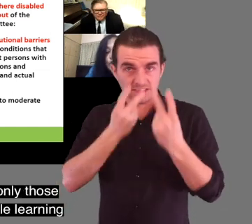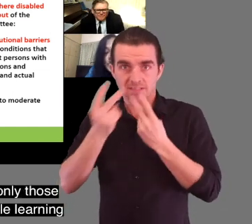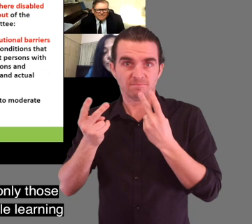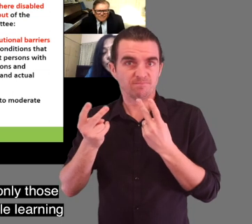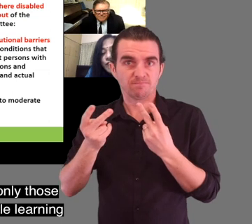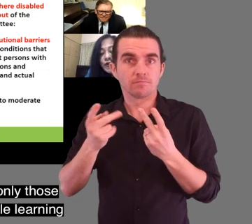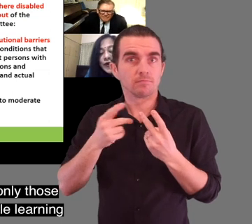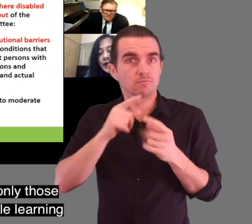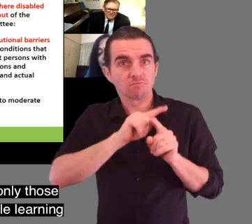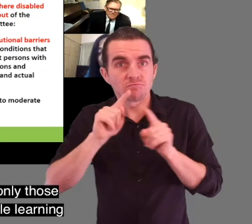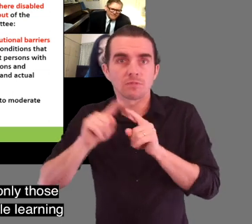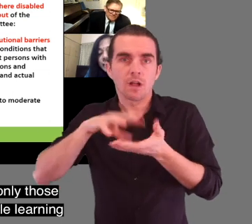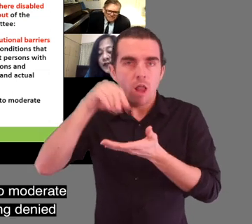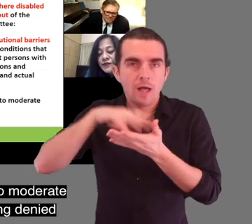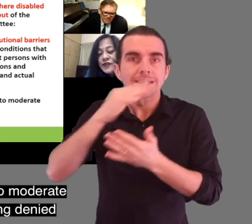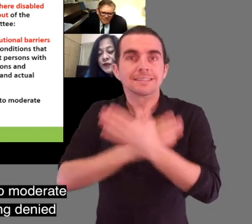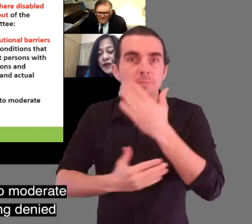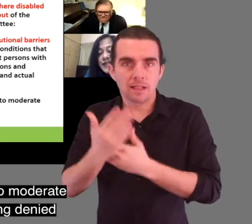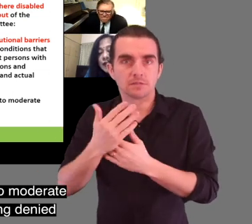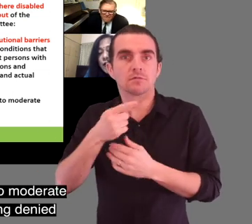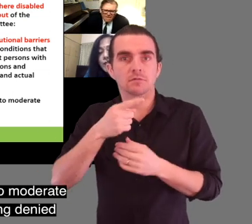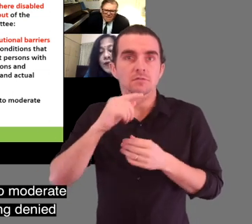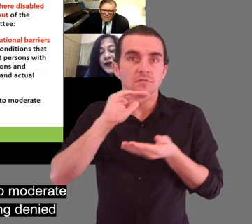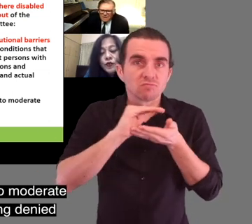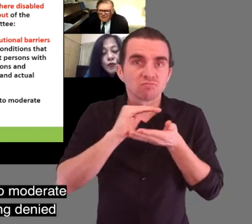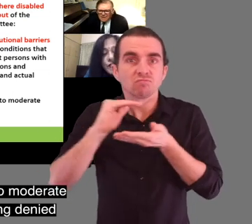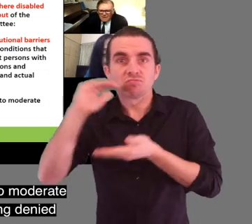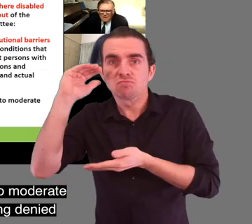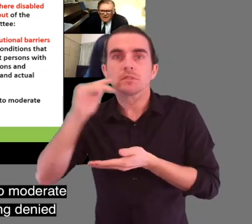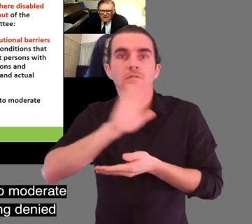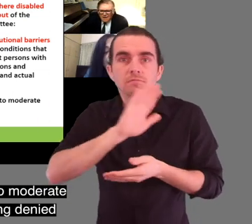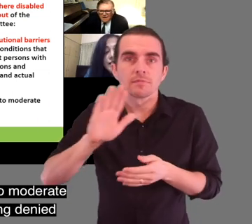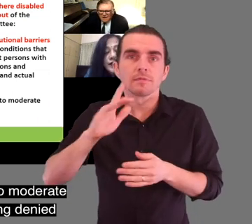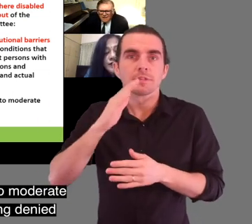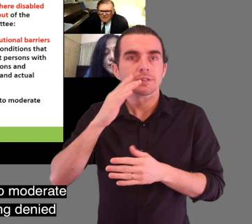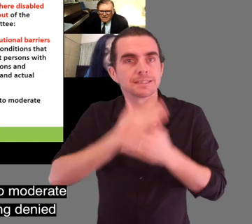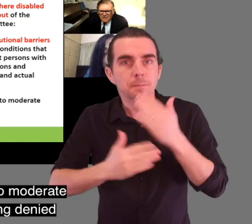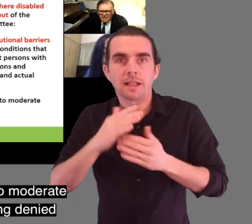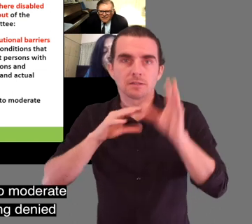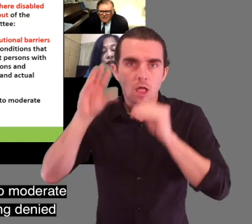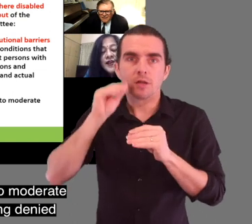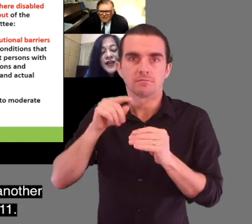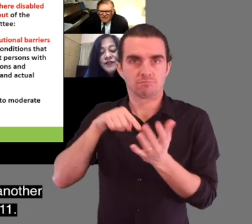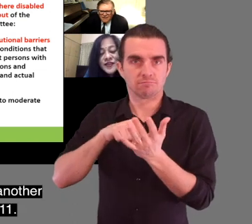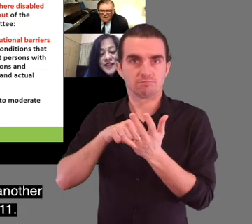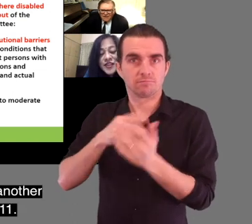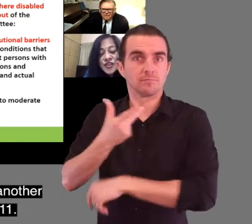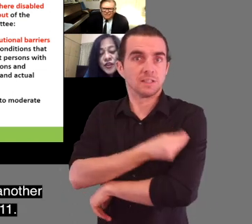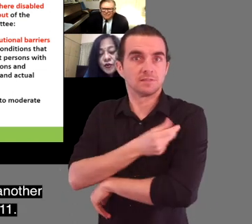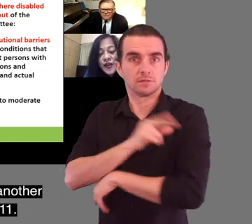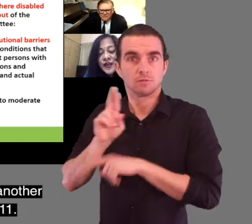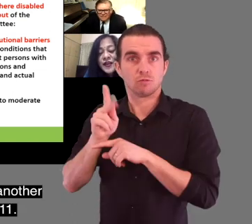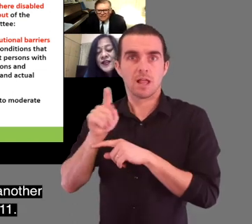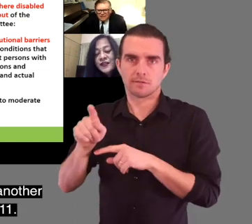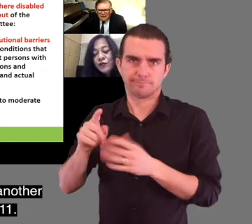of only those with profound and multiple learning disabilities and not mild to moderate learning disabilities, being denied vaccination in